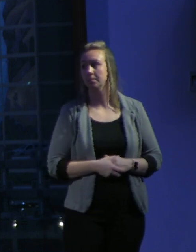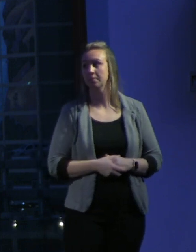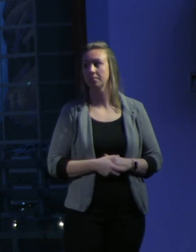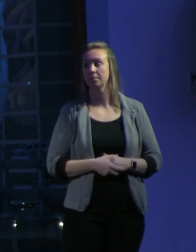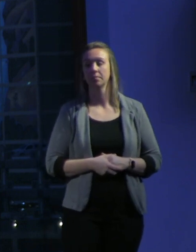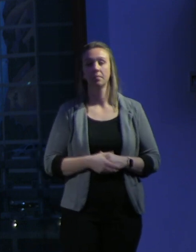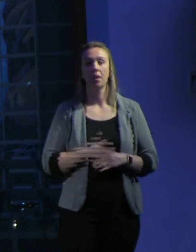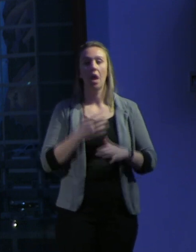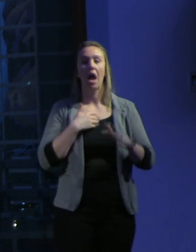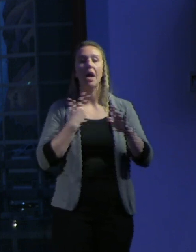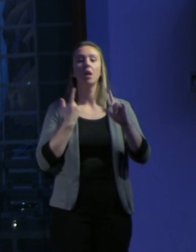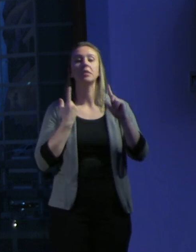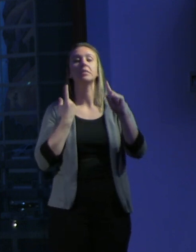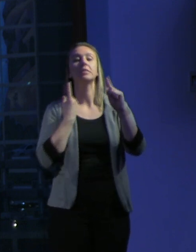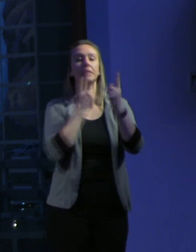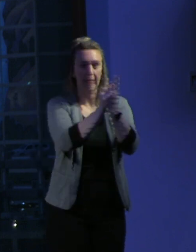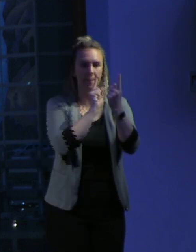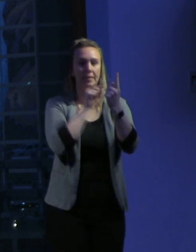slam into him,